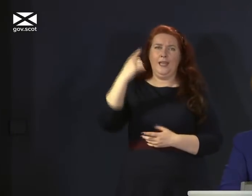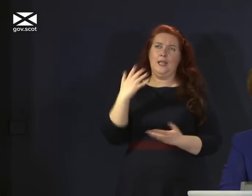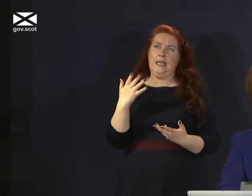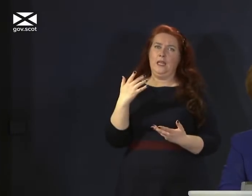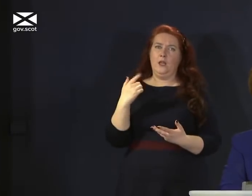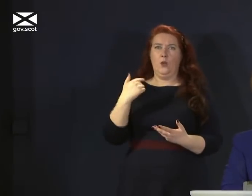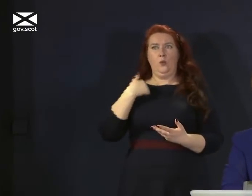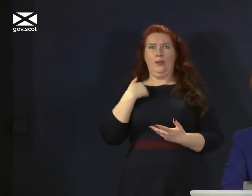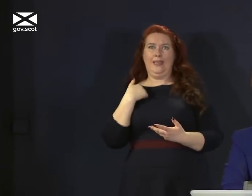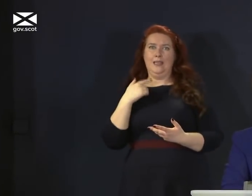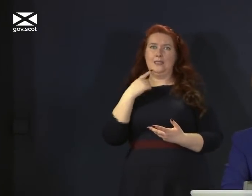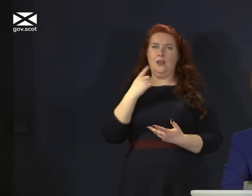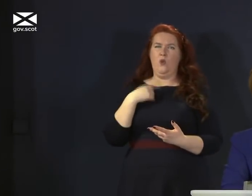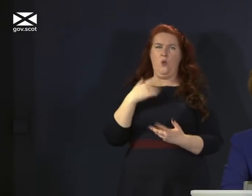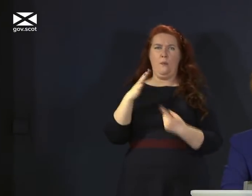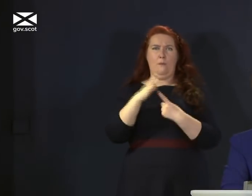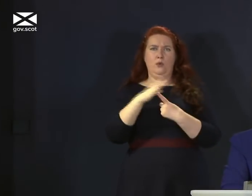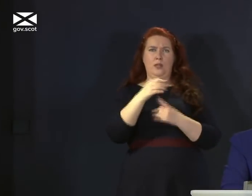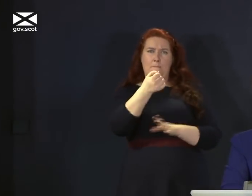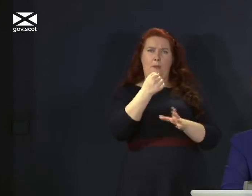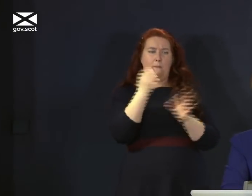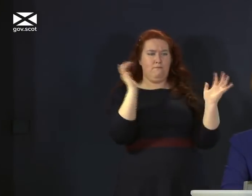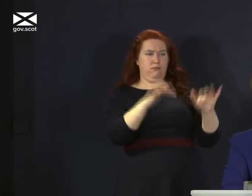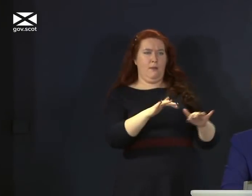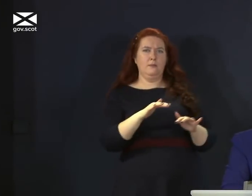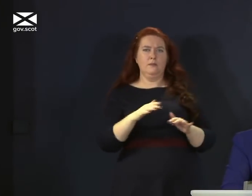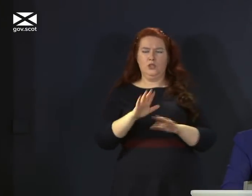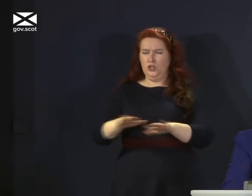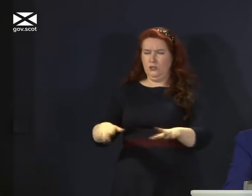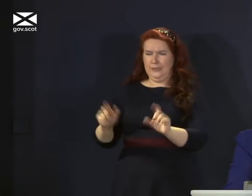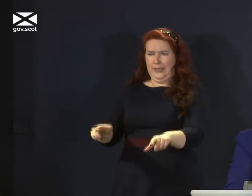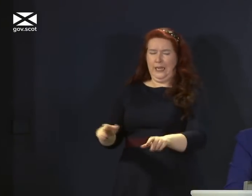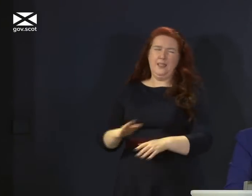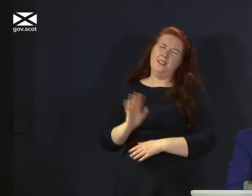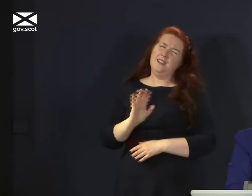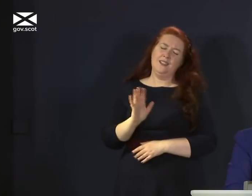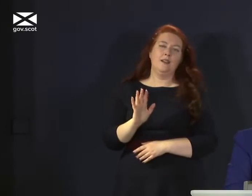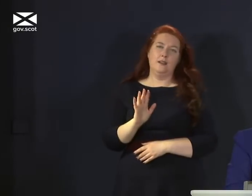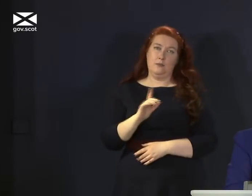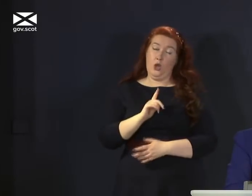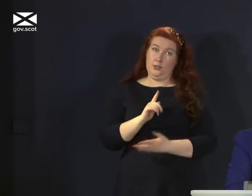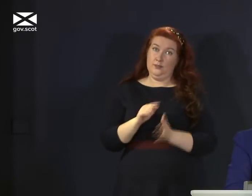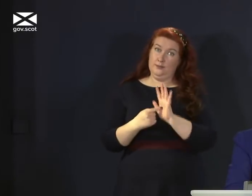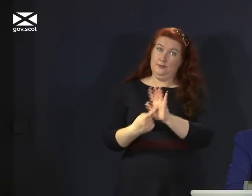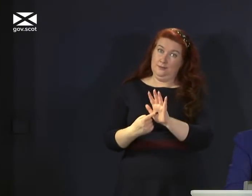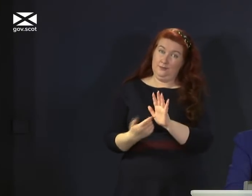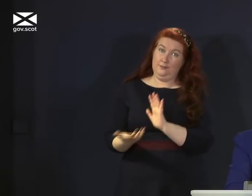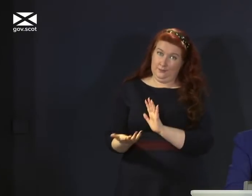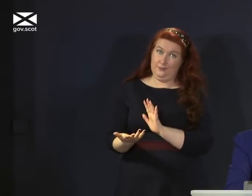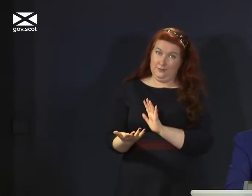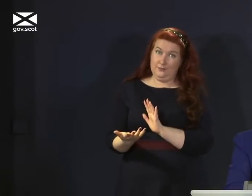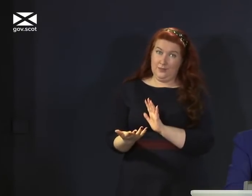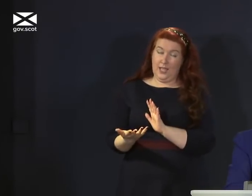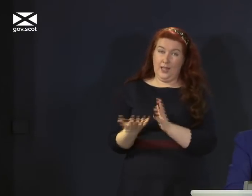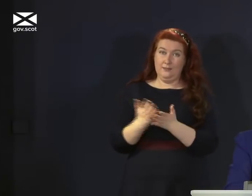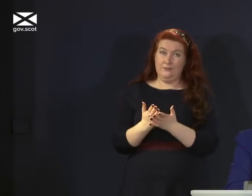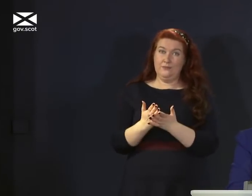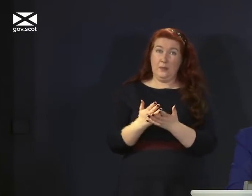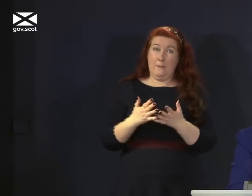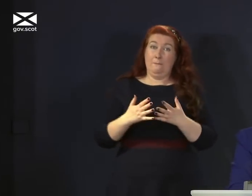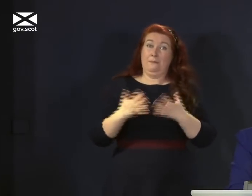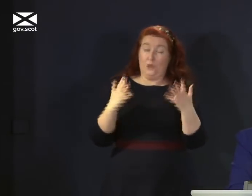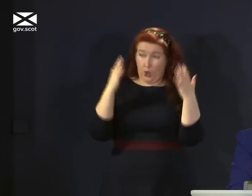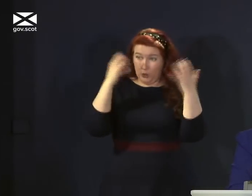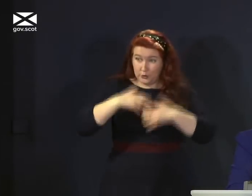we're prioritising people going to pubs over children, because demonstrably great concern to